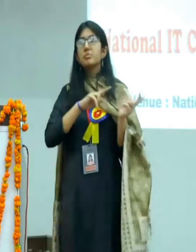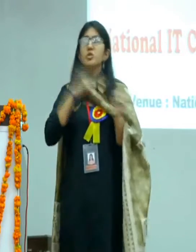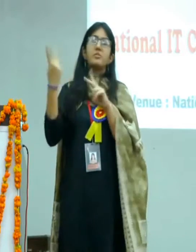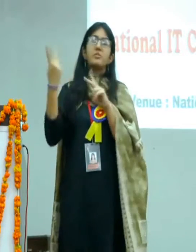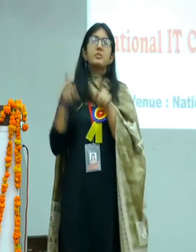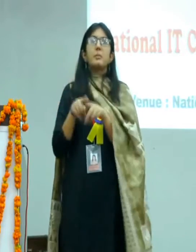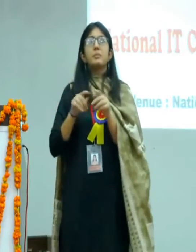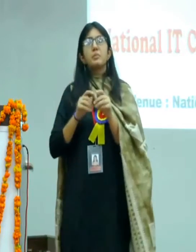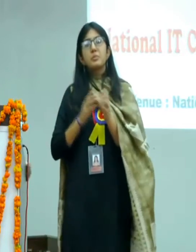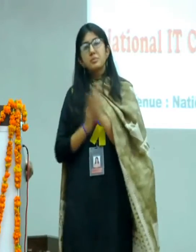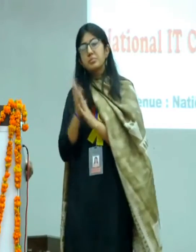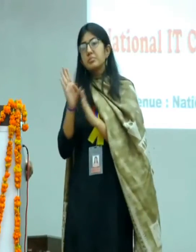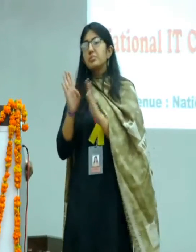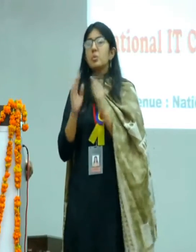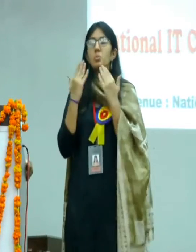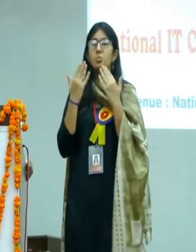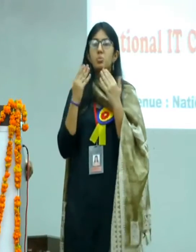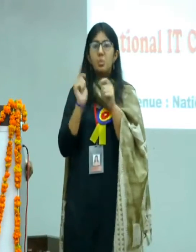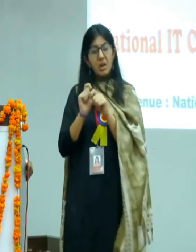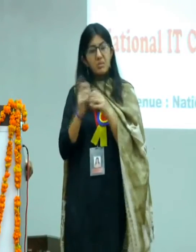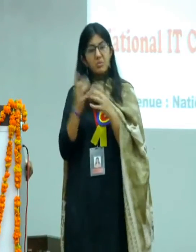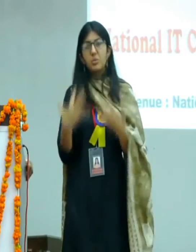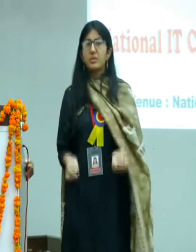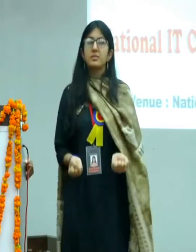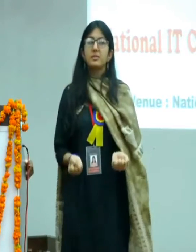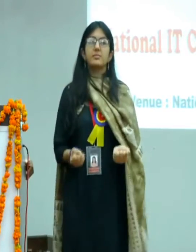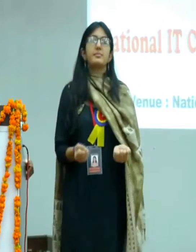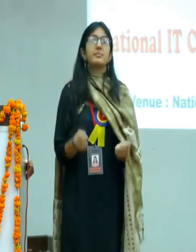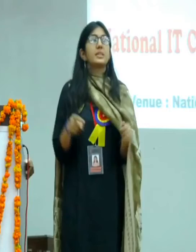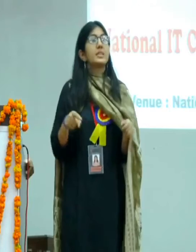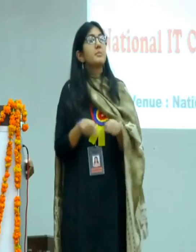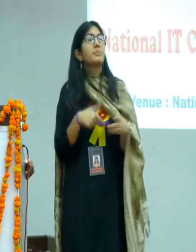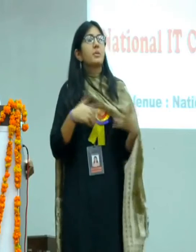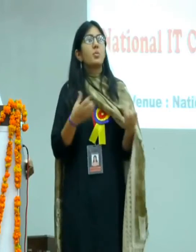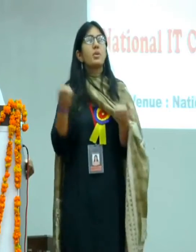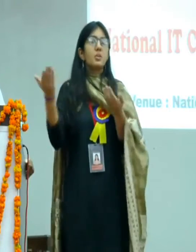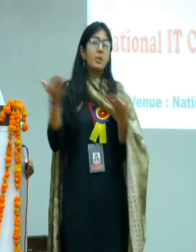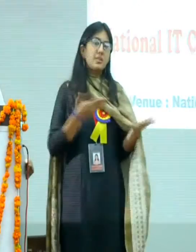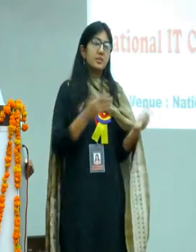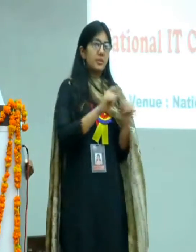A very warm welcome to all of you for this challenge.